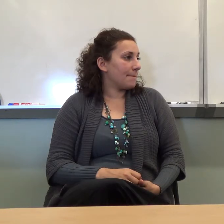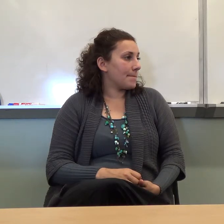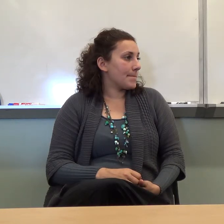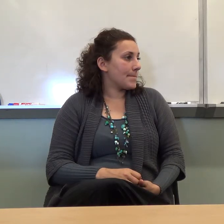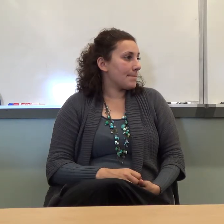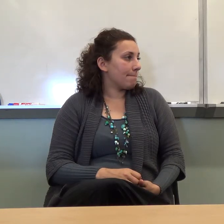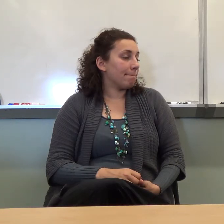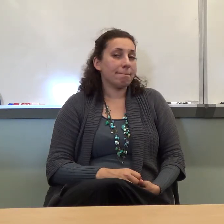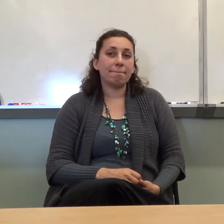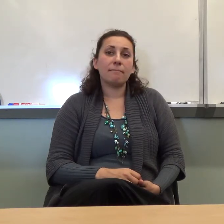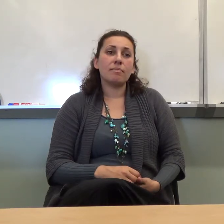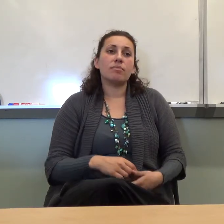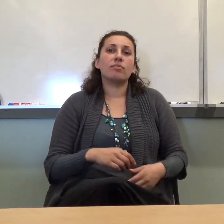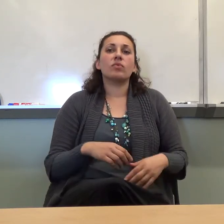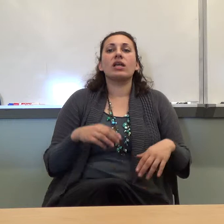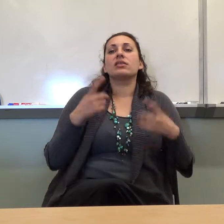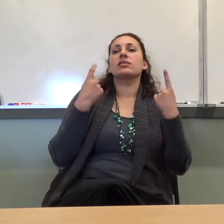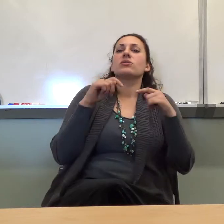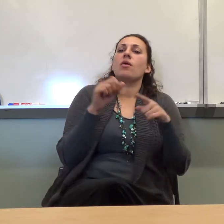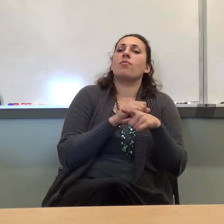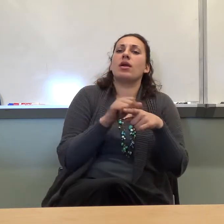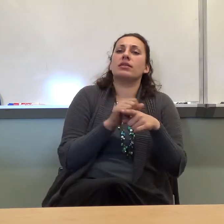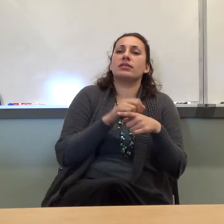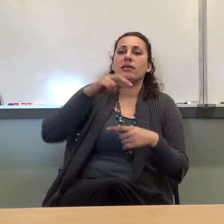Okay. Let's do a little PEMDAS with this.